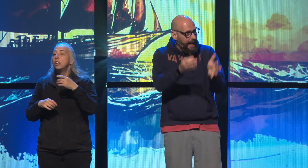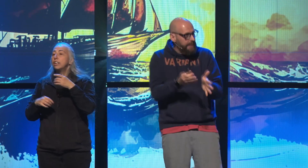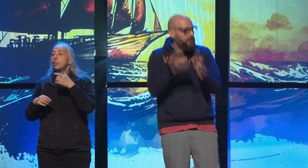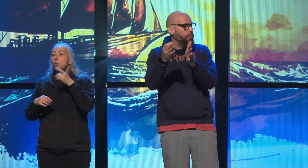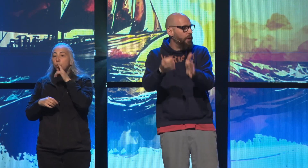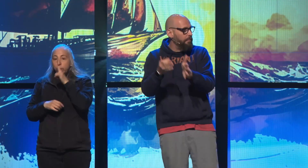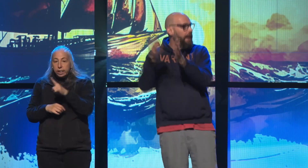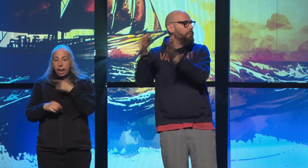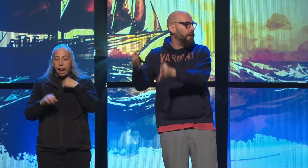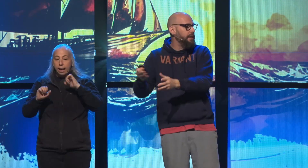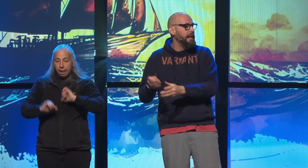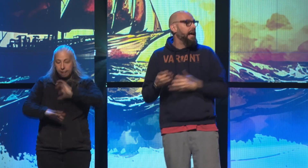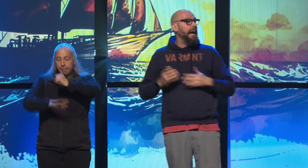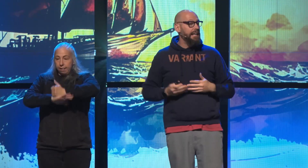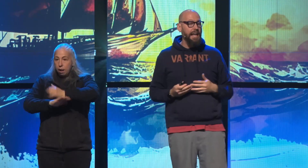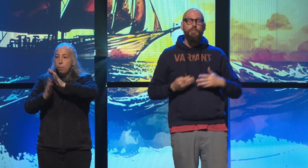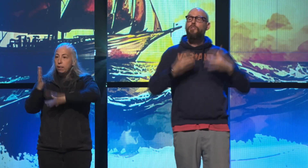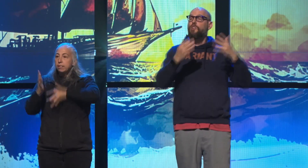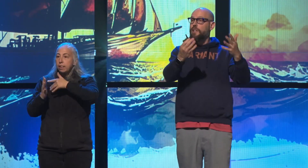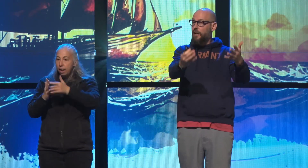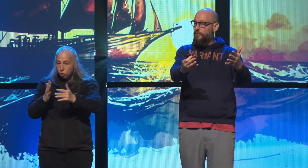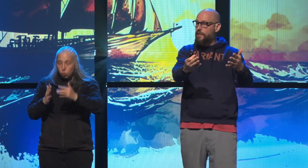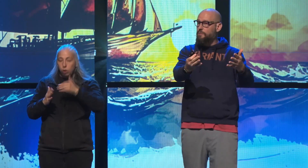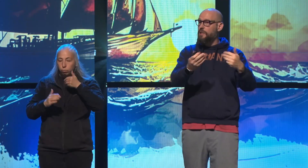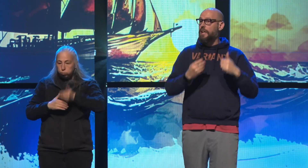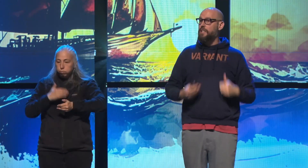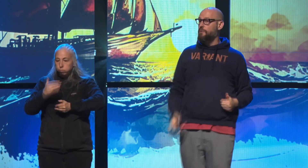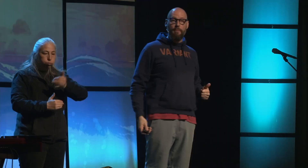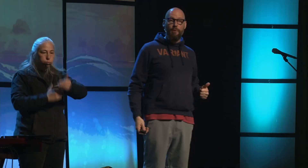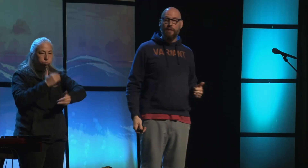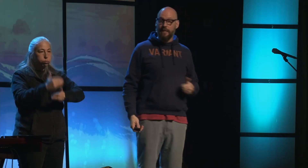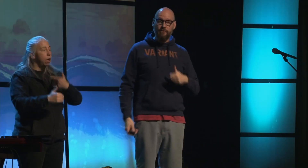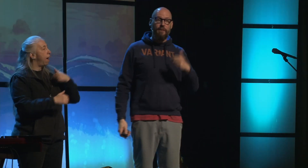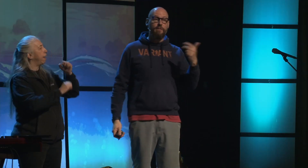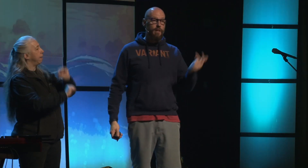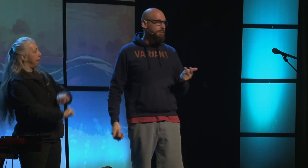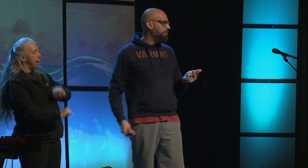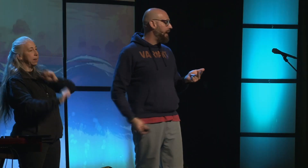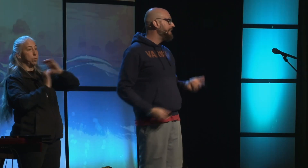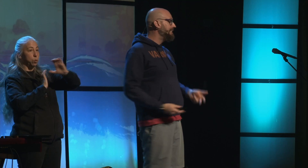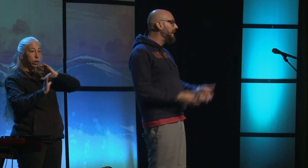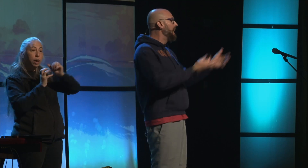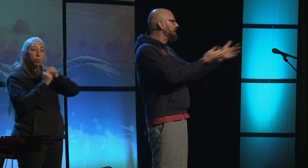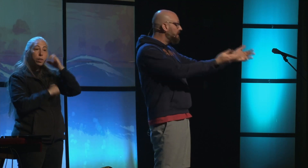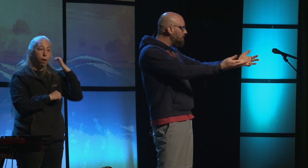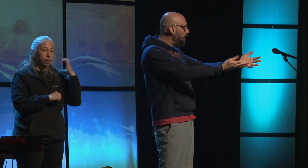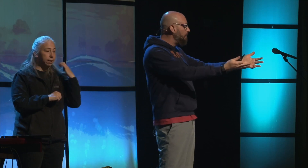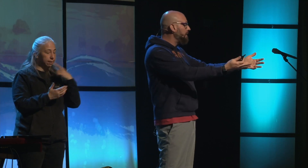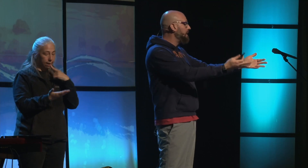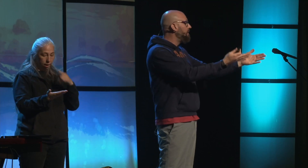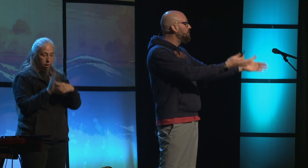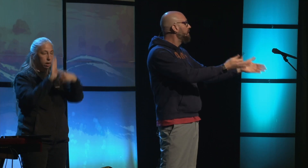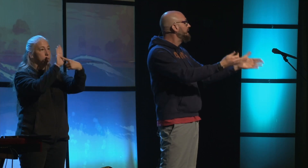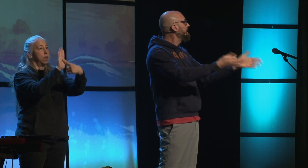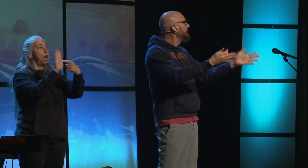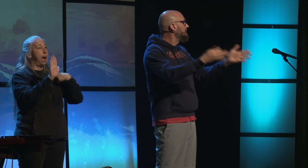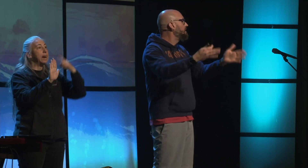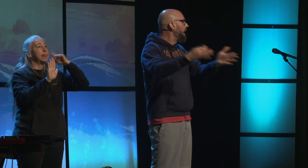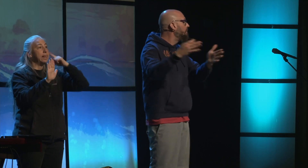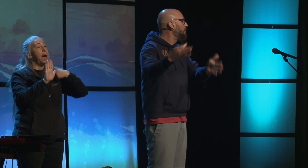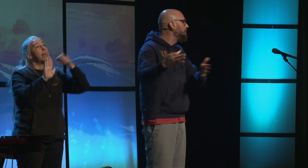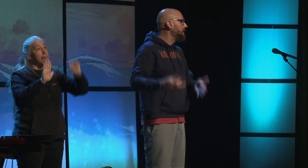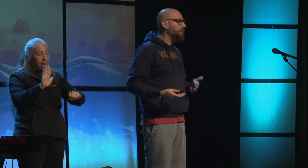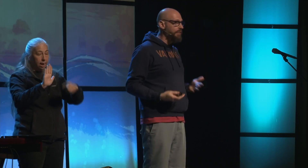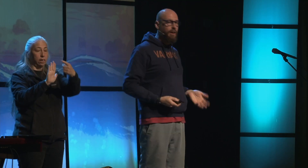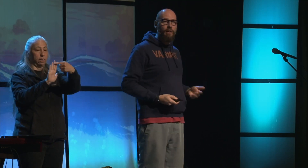of the tasks one by one. I can have good, healthy communication with my boss after I've developed a plan and say, this is what I believe is realistic